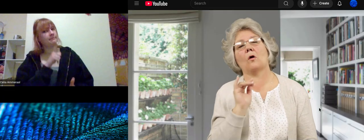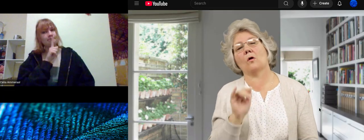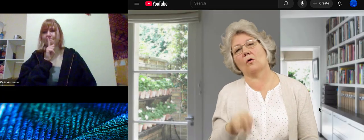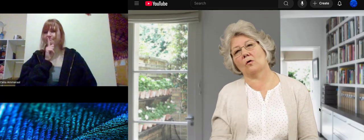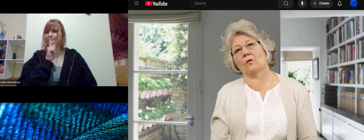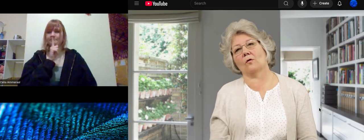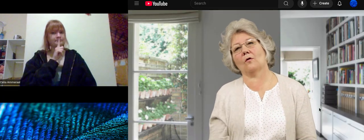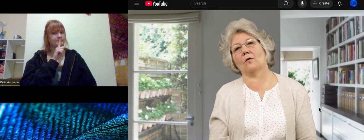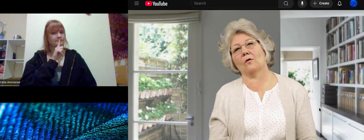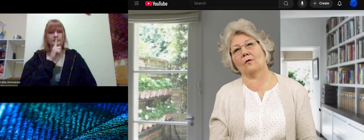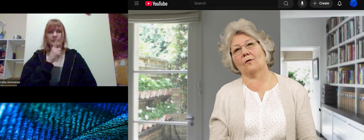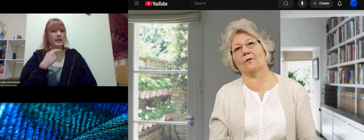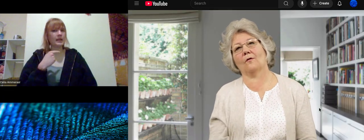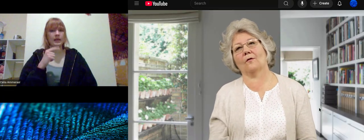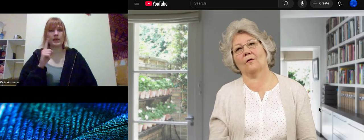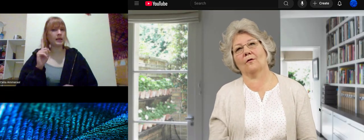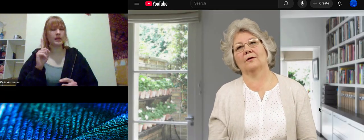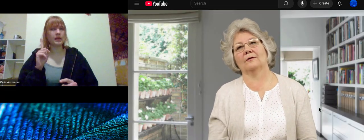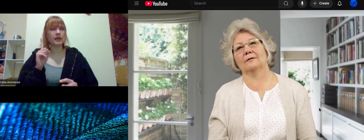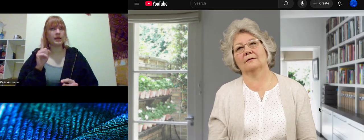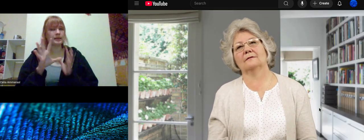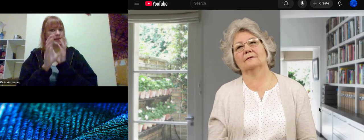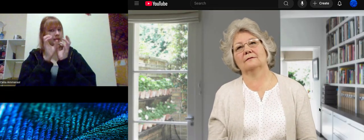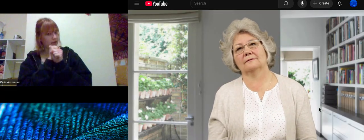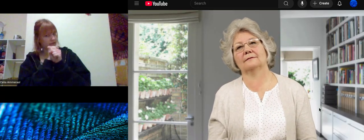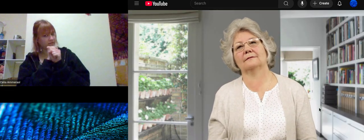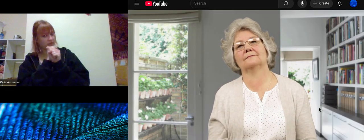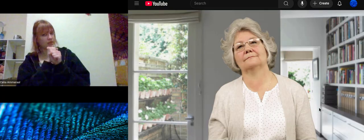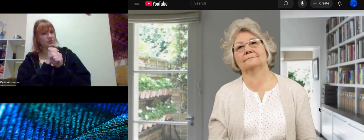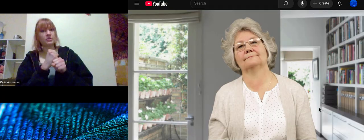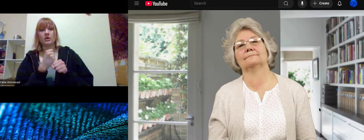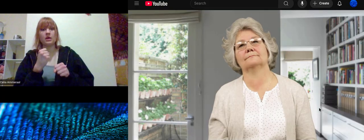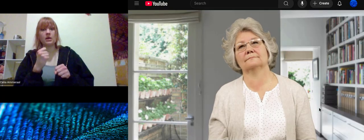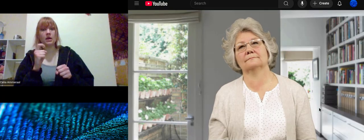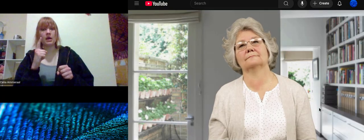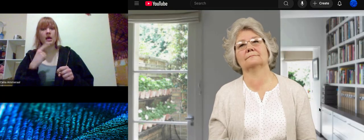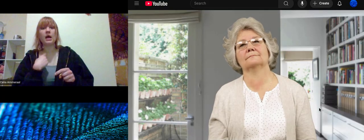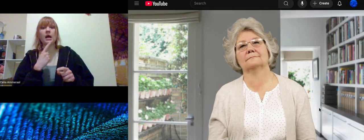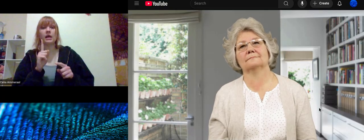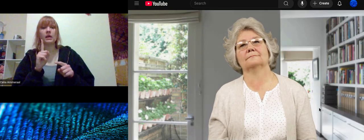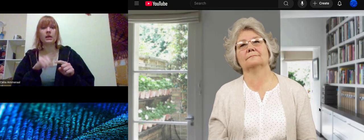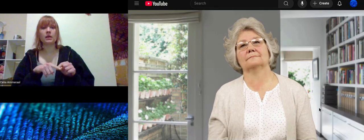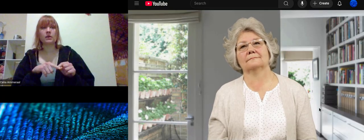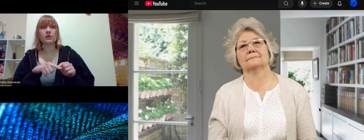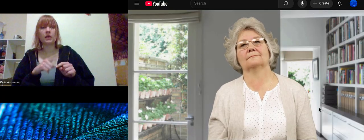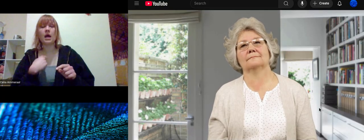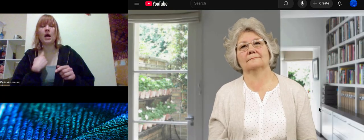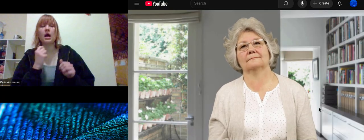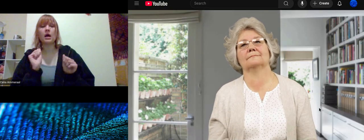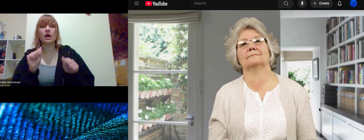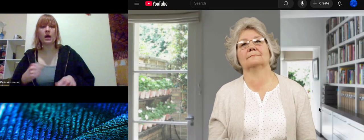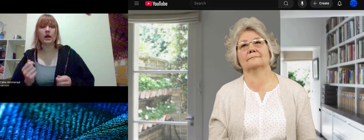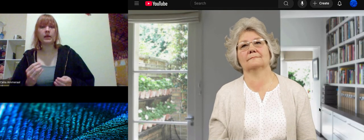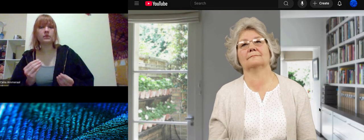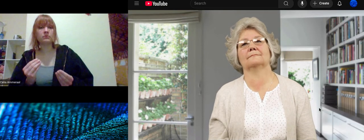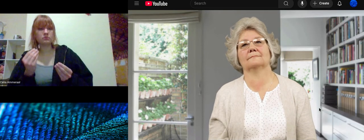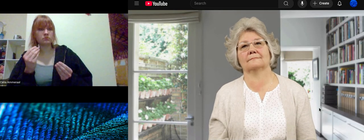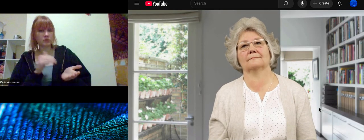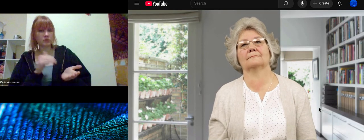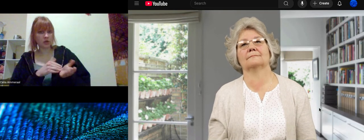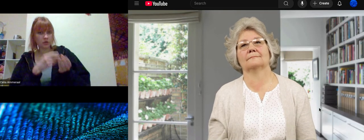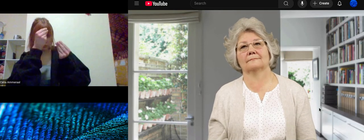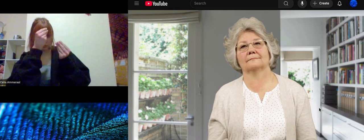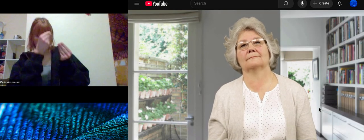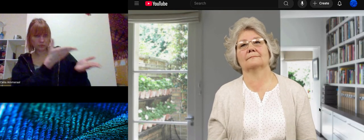results with you. So again, I can make a note and let Dr. Goodman know that when you come in, you'd like to talk about your blood